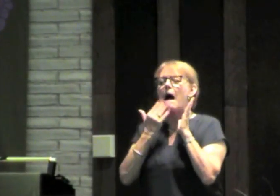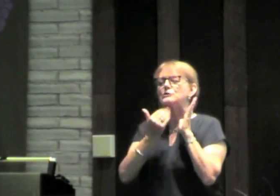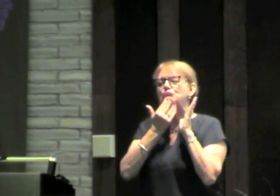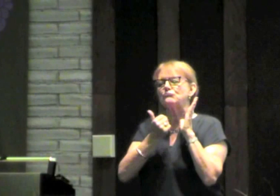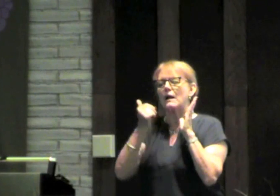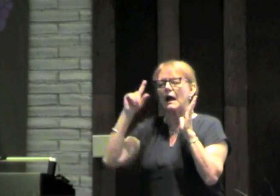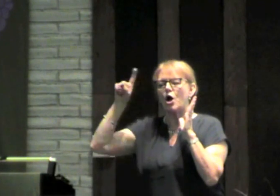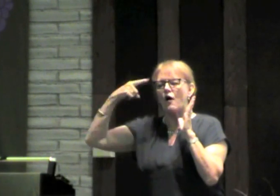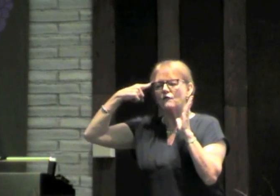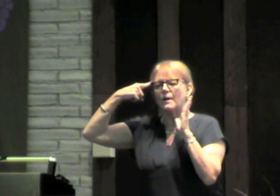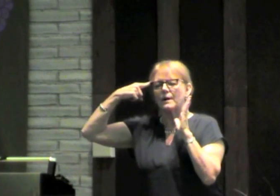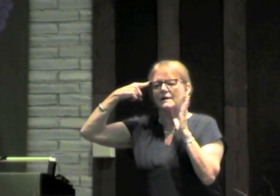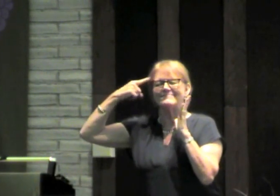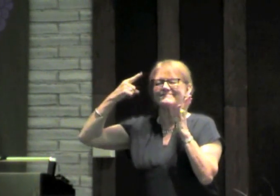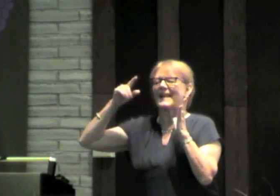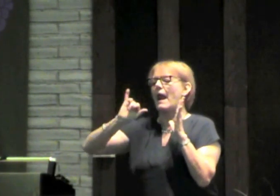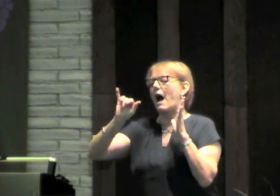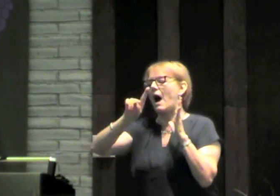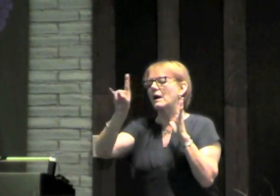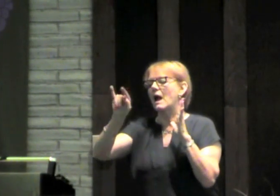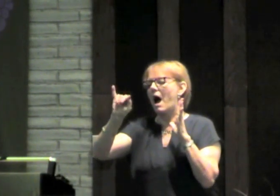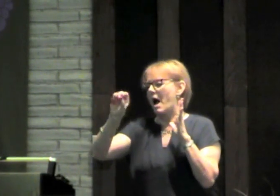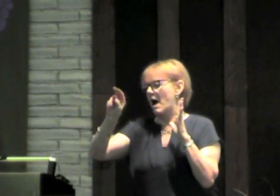And they do have some